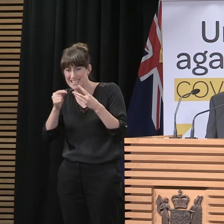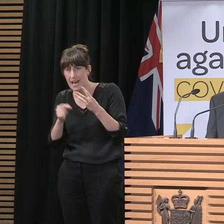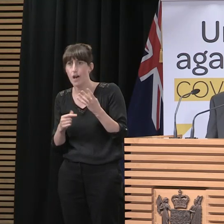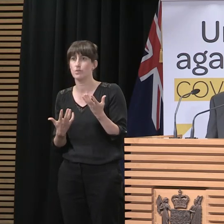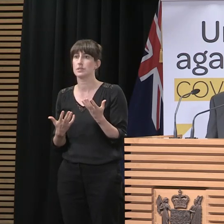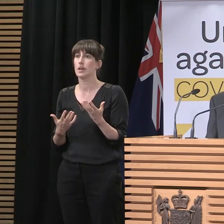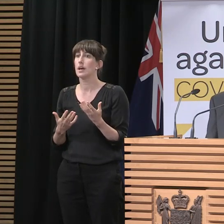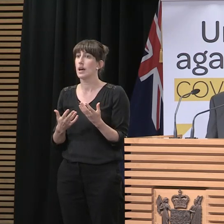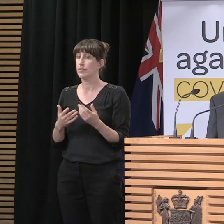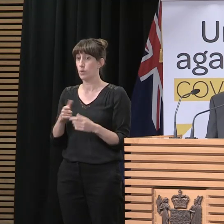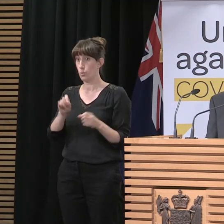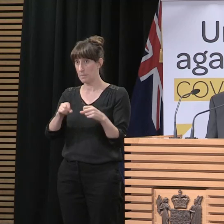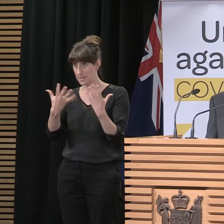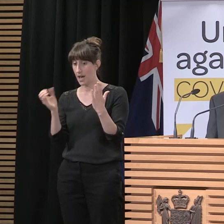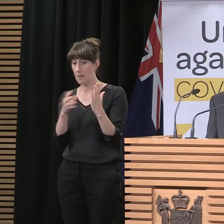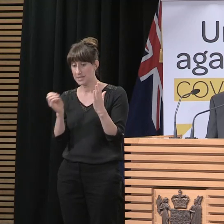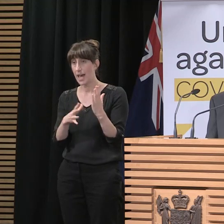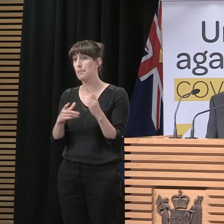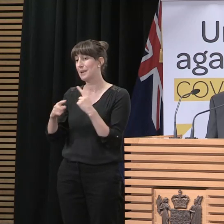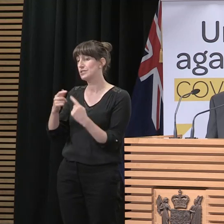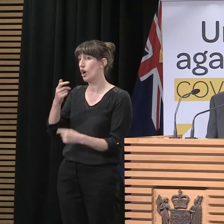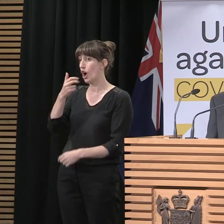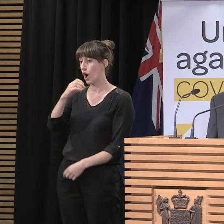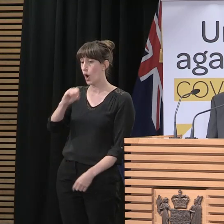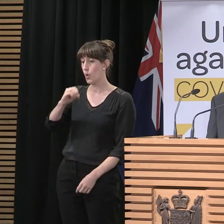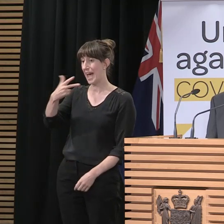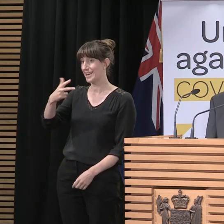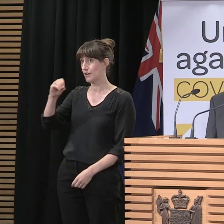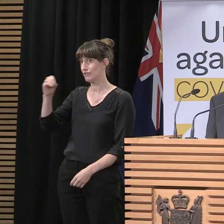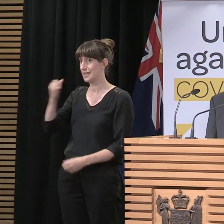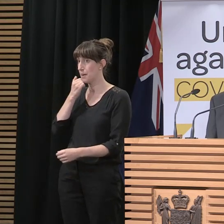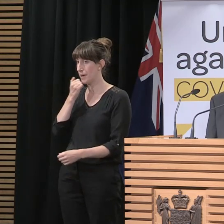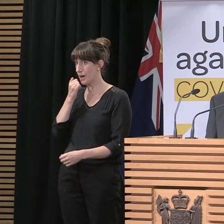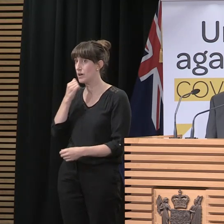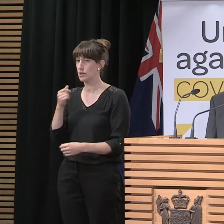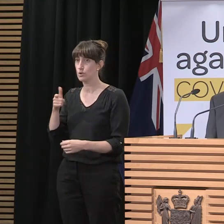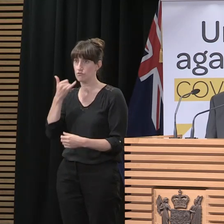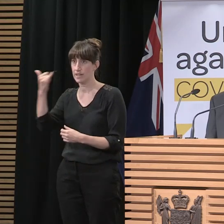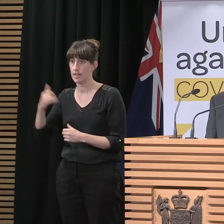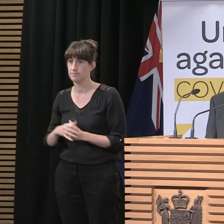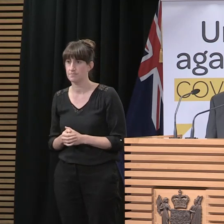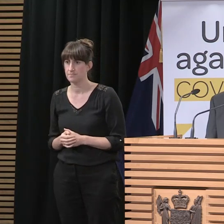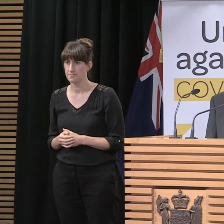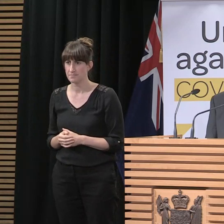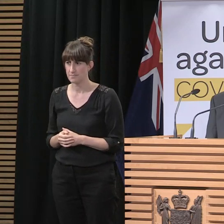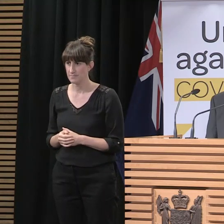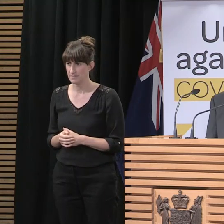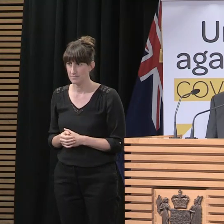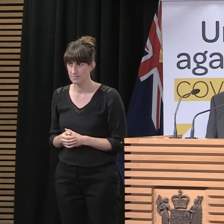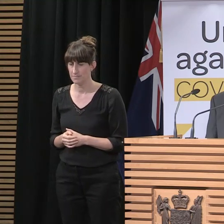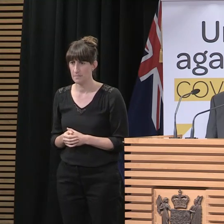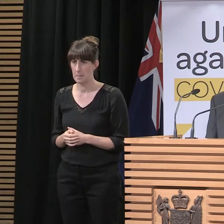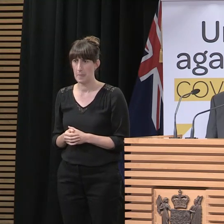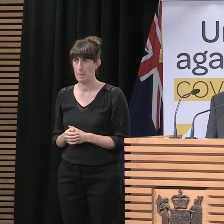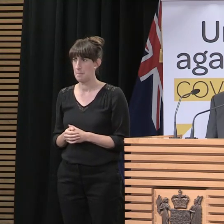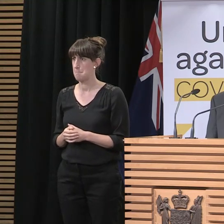0800 number, and I look forward to your assistance in that. I'm here to take questions. The big questions we got yesterday from people, the